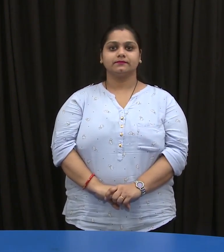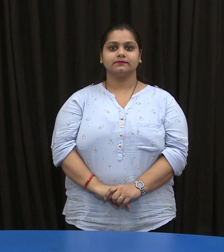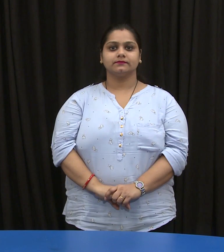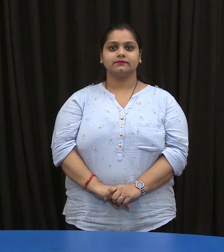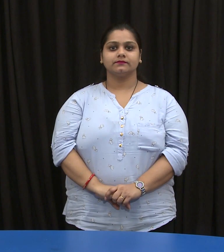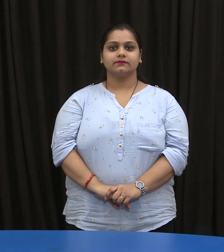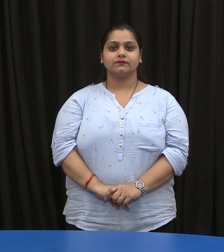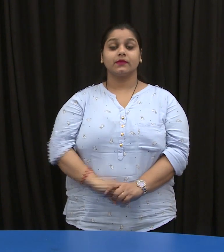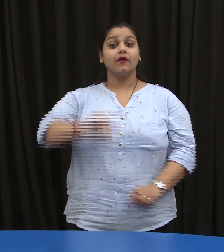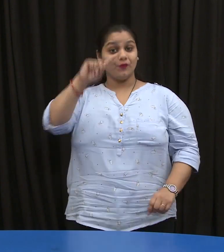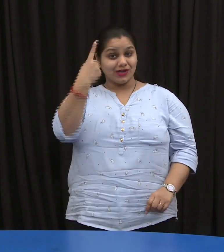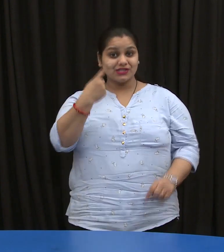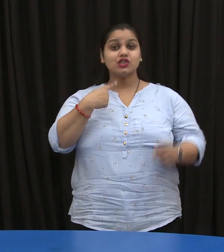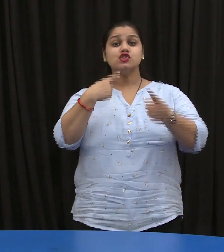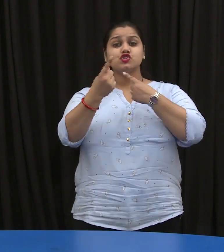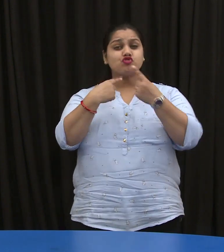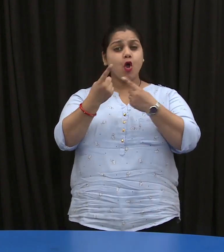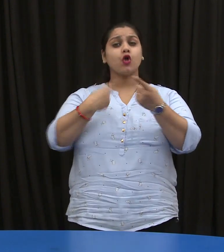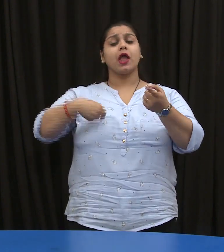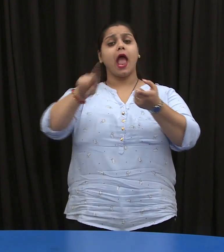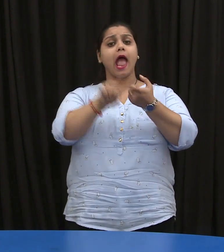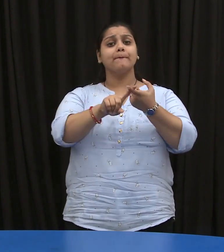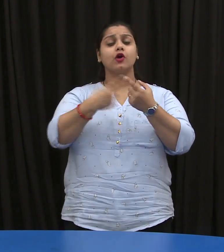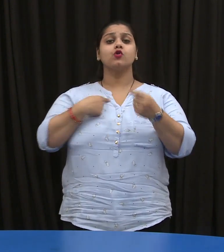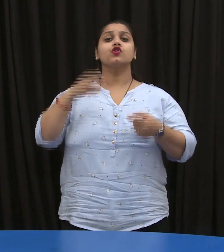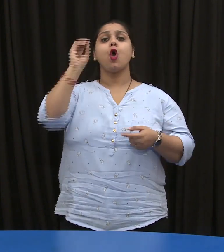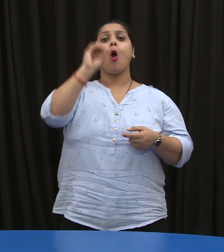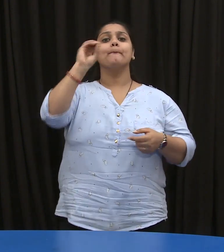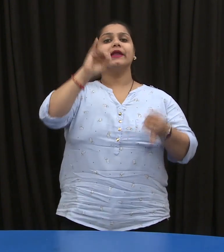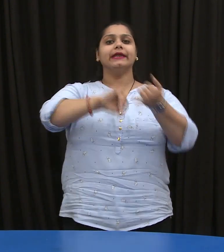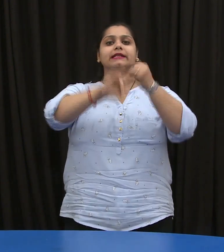First, we will talk about operating system.